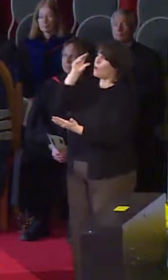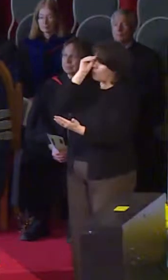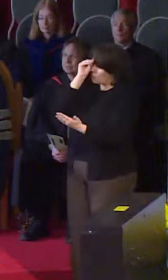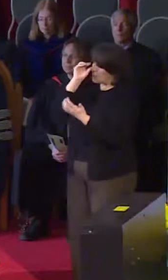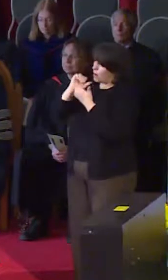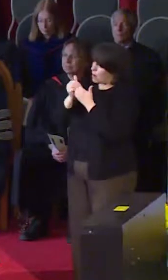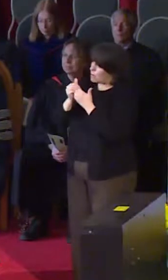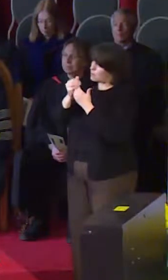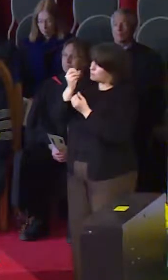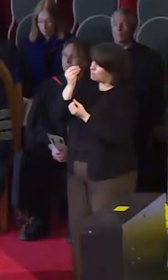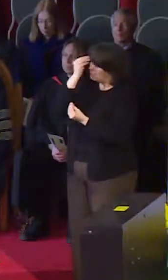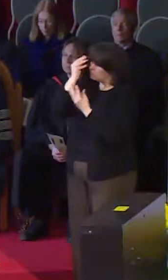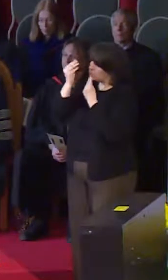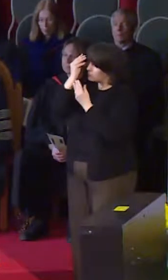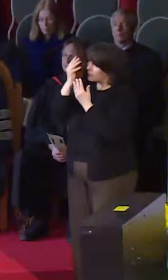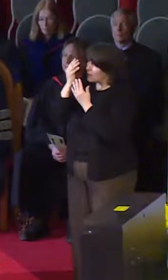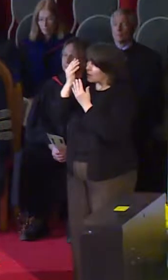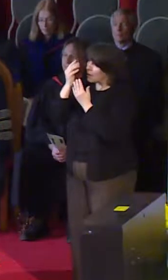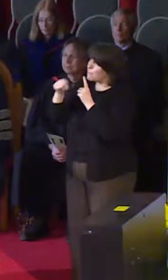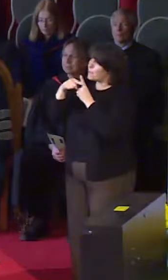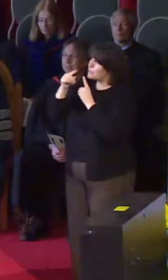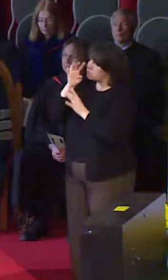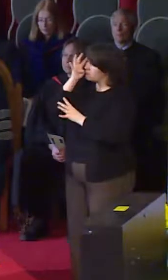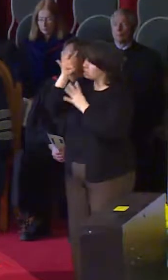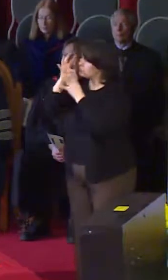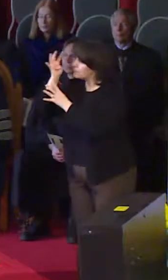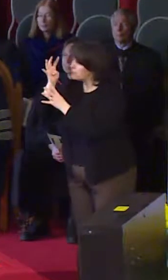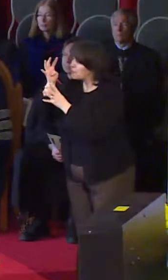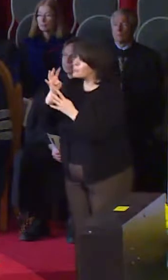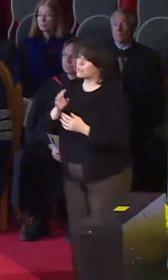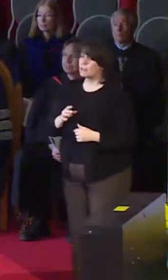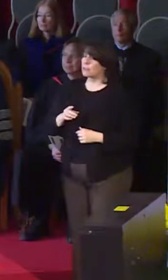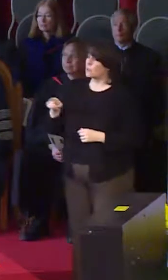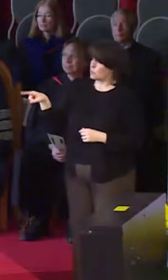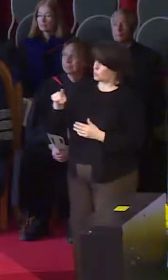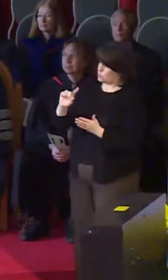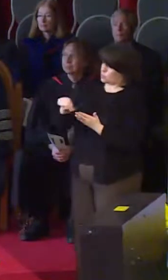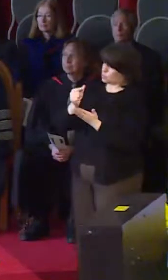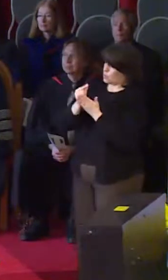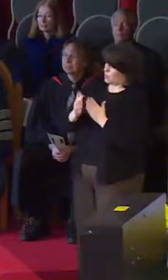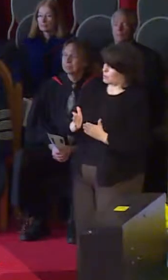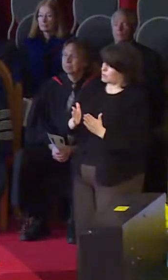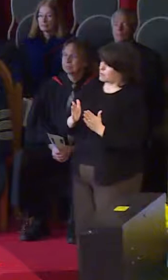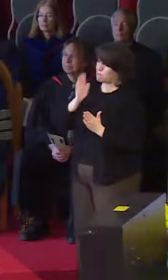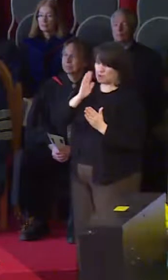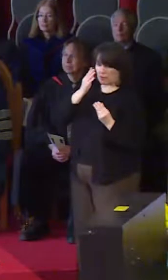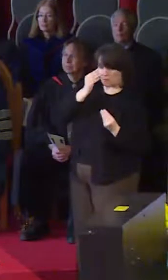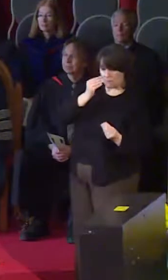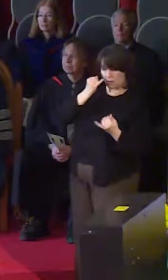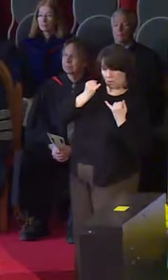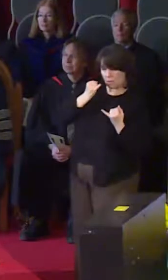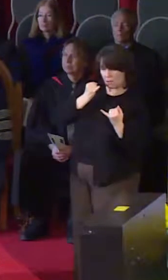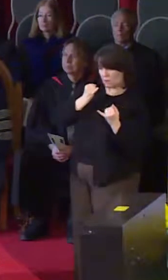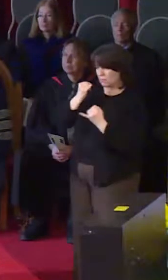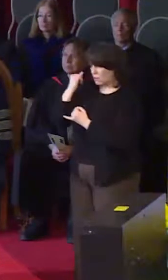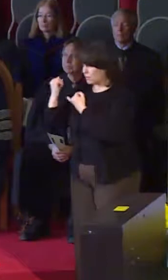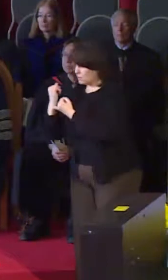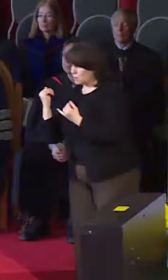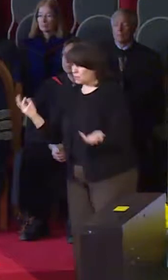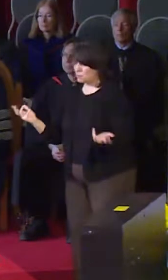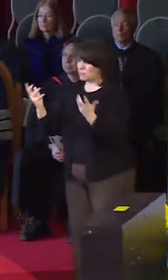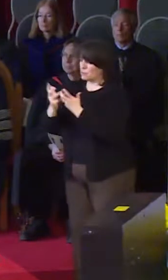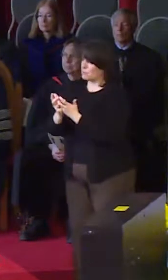adaptation, creativity. As successful graduates, many of you will blend knowledge, mixing and matching ideas from separate